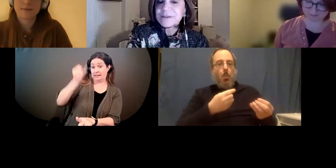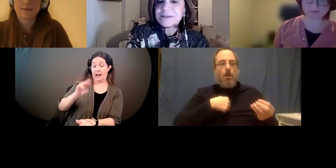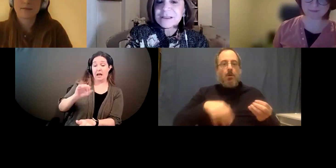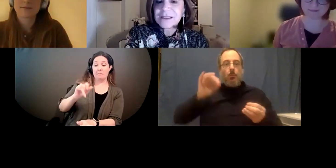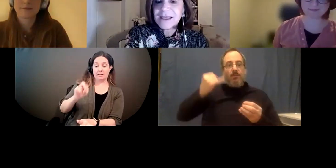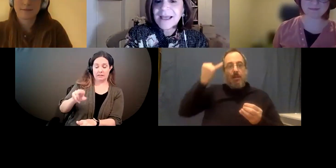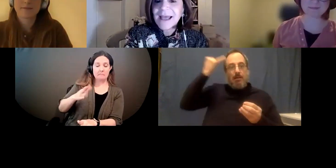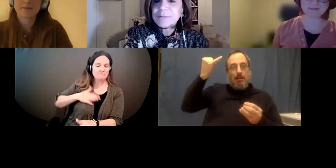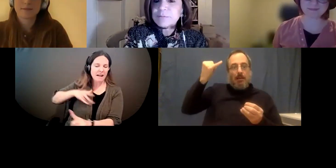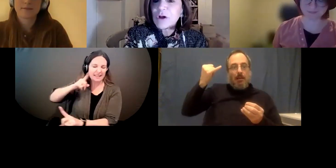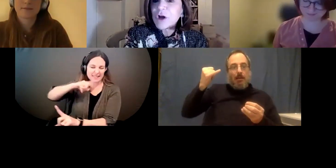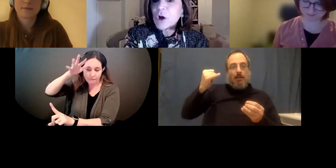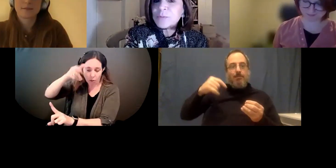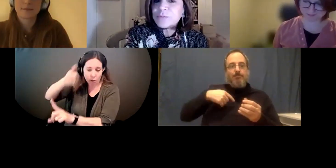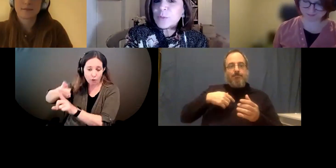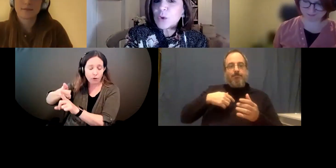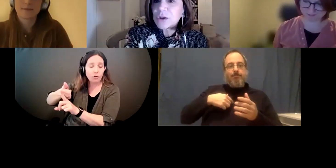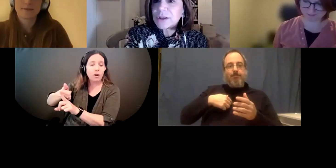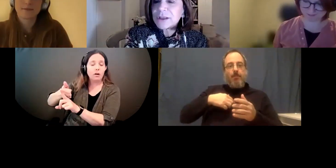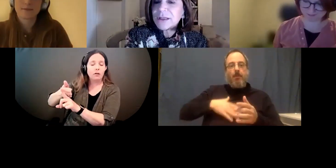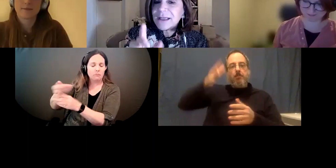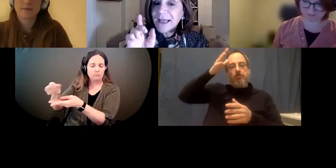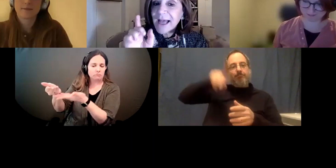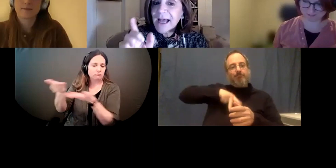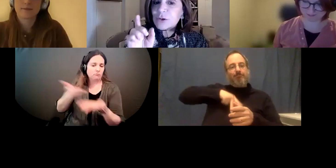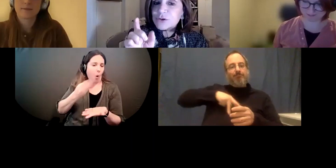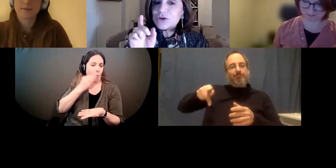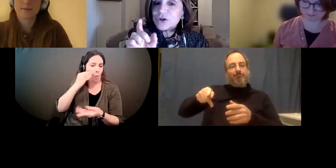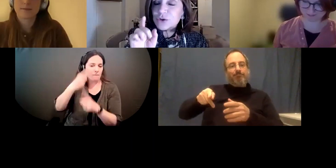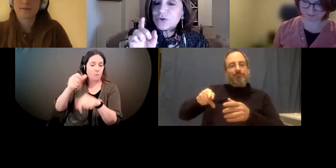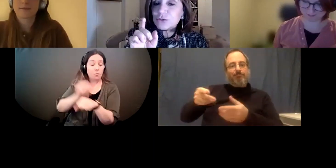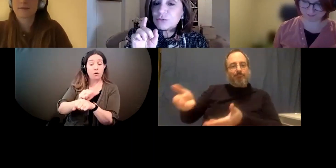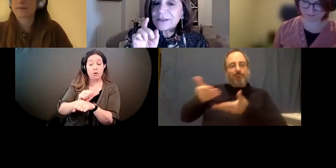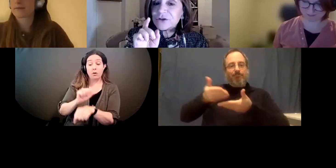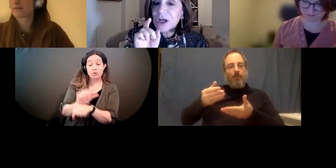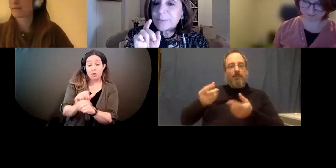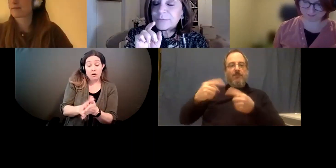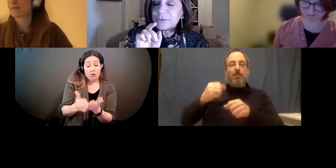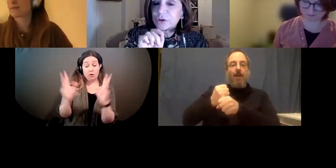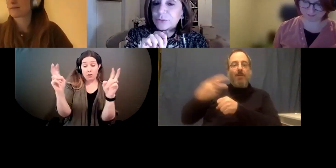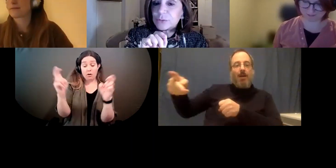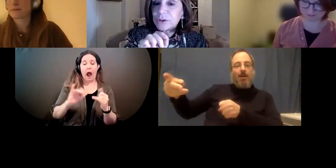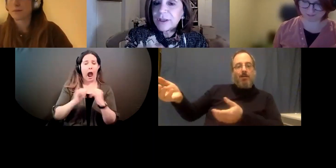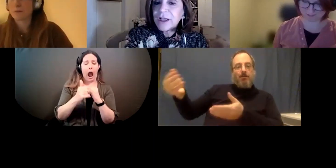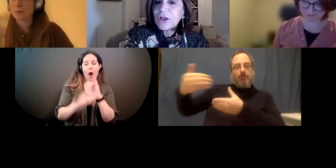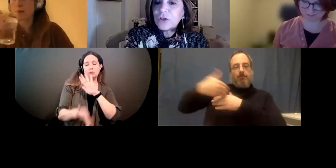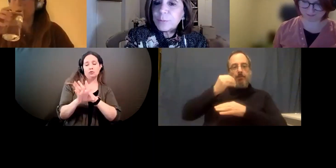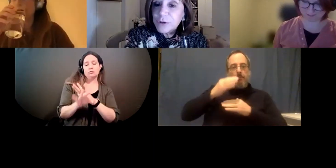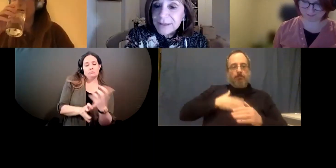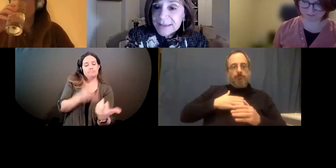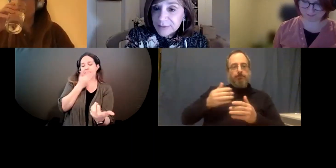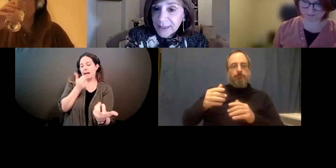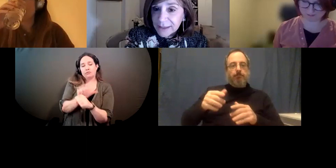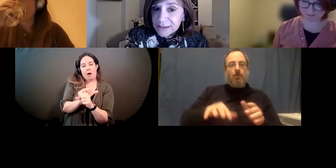stepfather, Milton, had brought home from work. How to Choose the Right Job for You. The